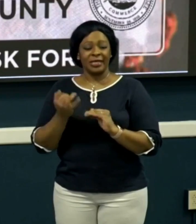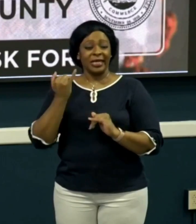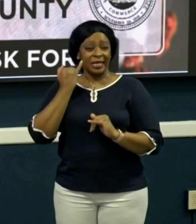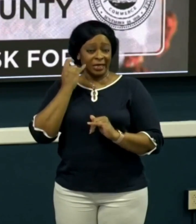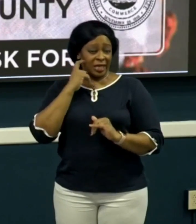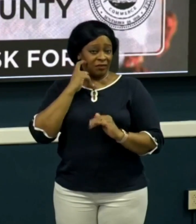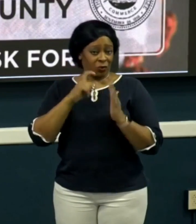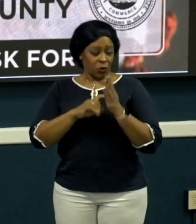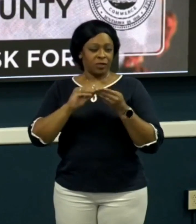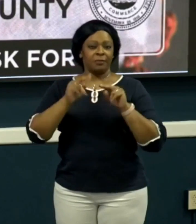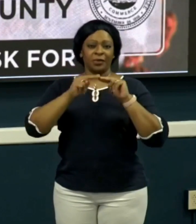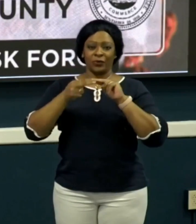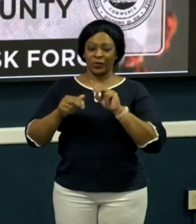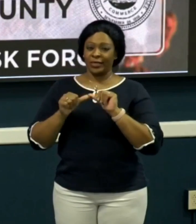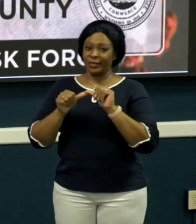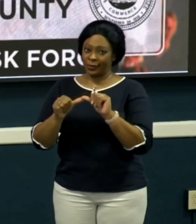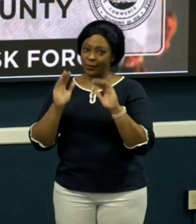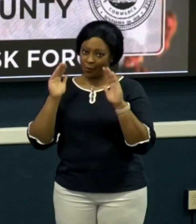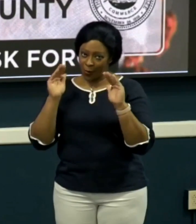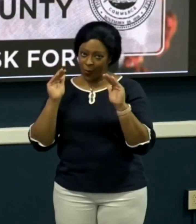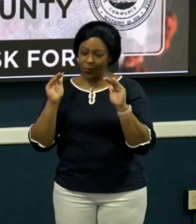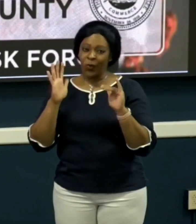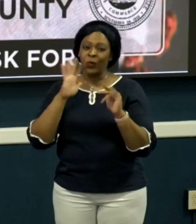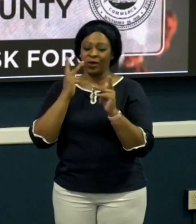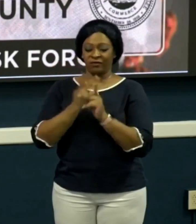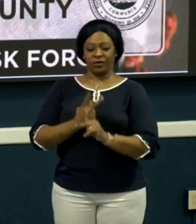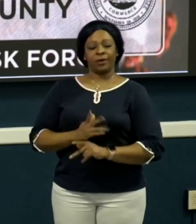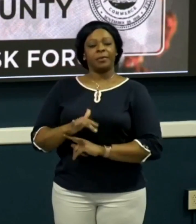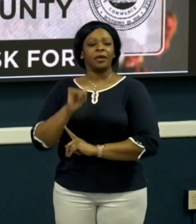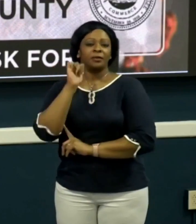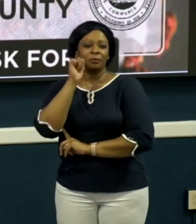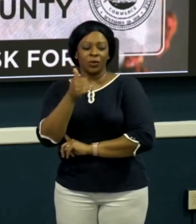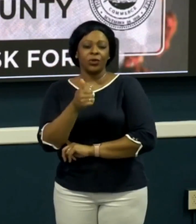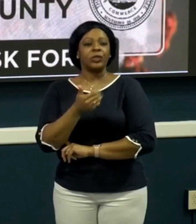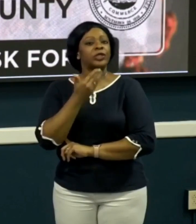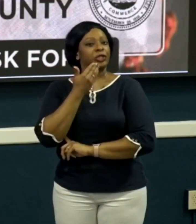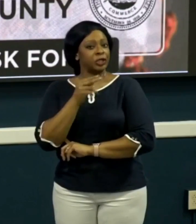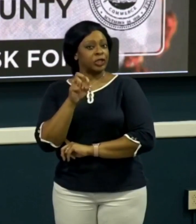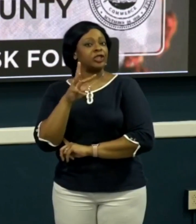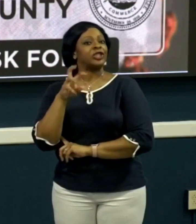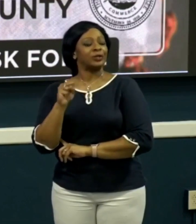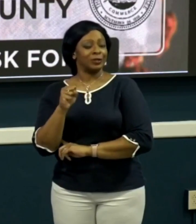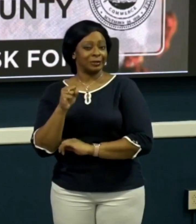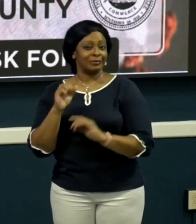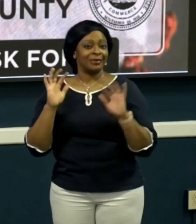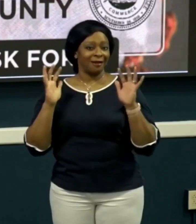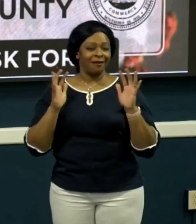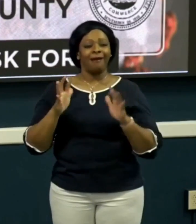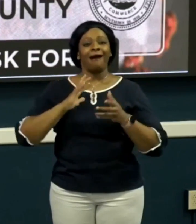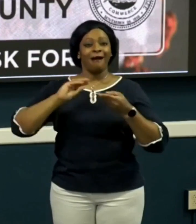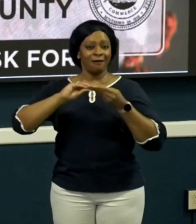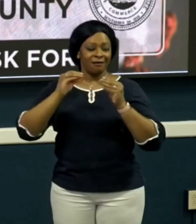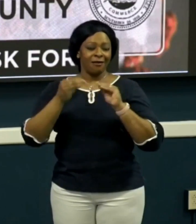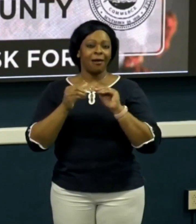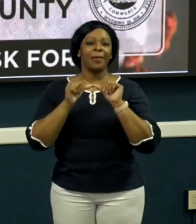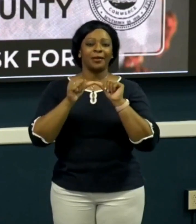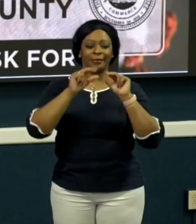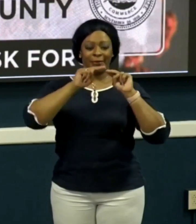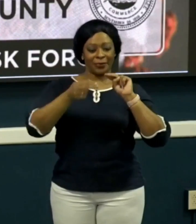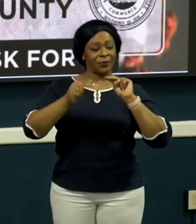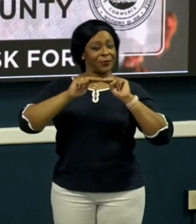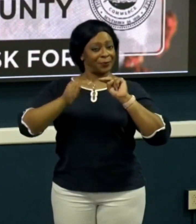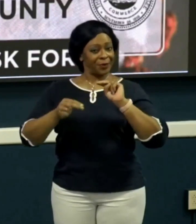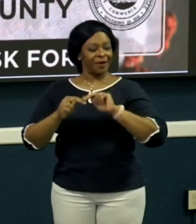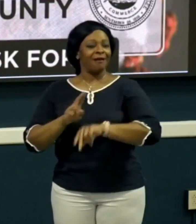trends continue. Hope to have that sorted out by tomorrow, and that is a good news sign. Our case rate is continuing to come down, and as